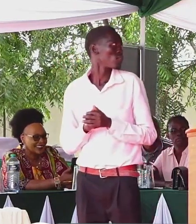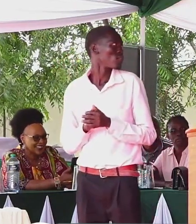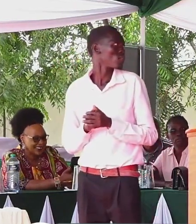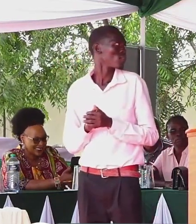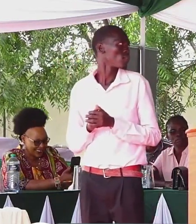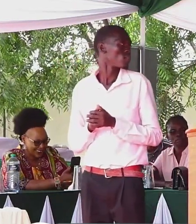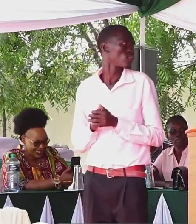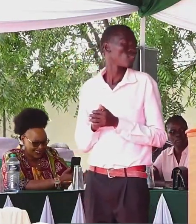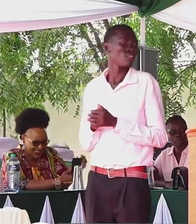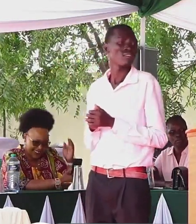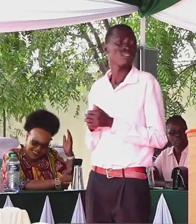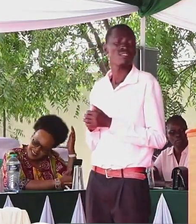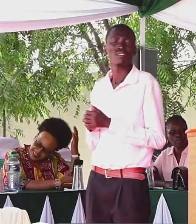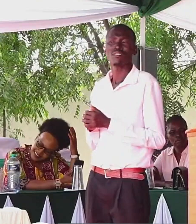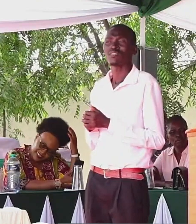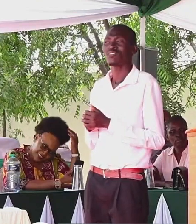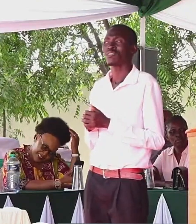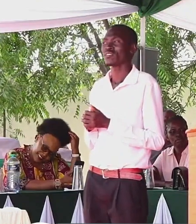Elizabeth.